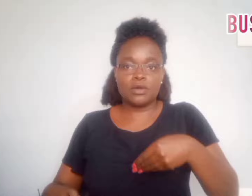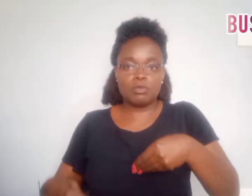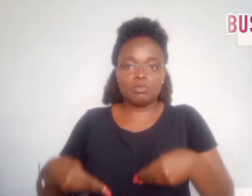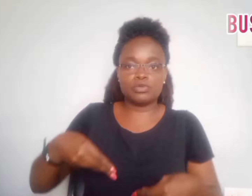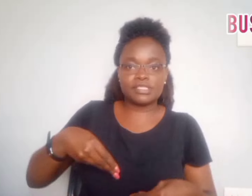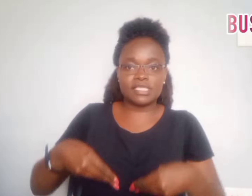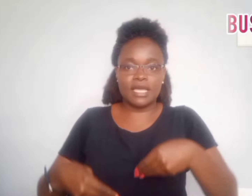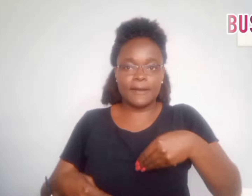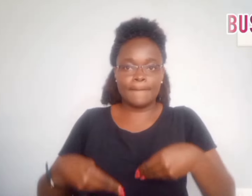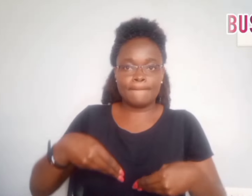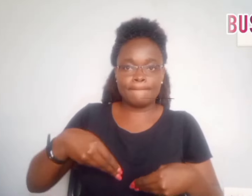Busia.